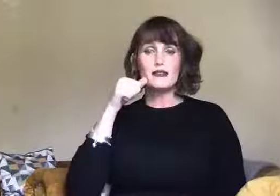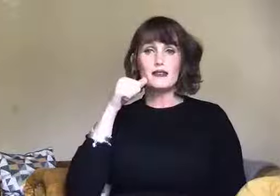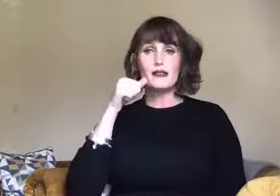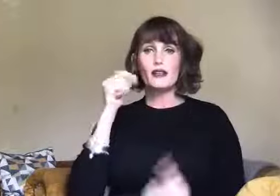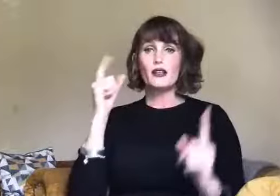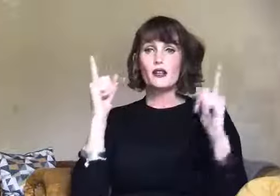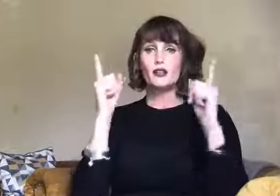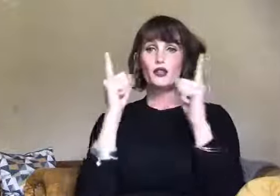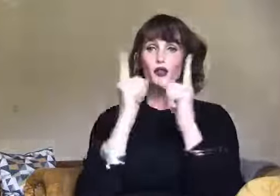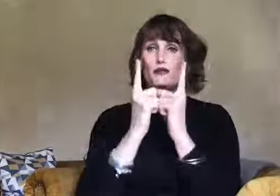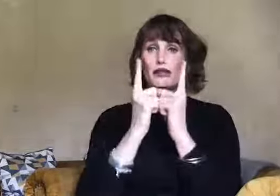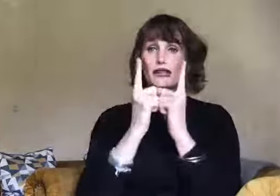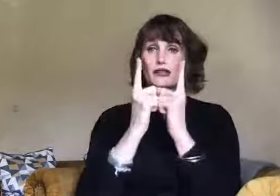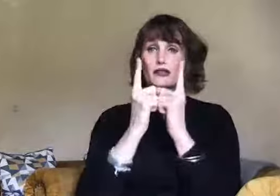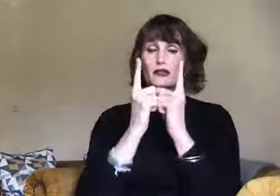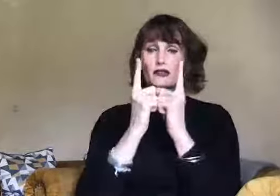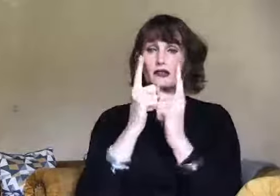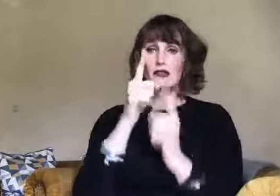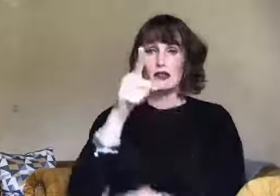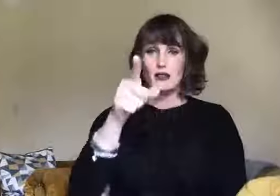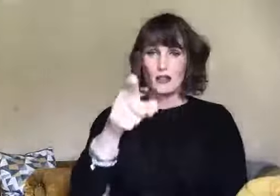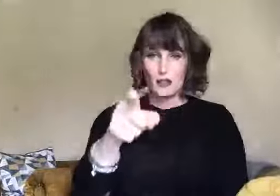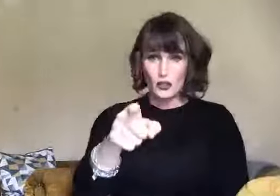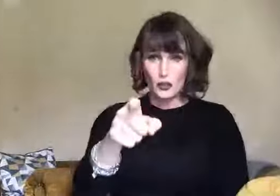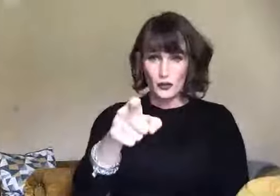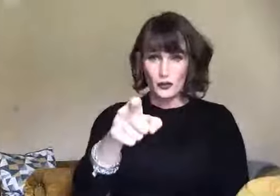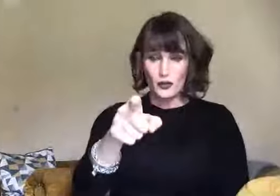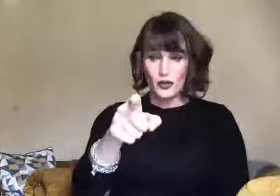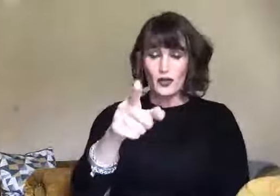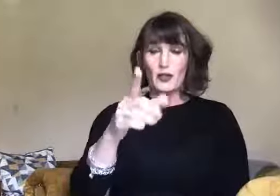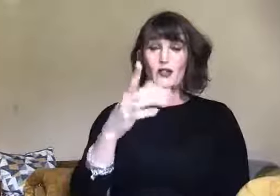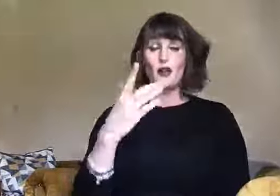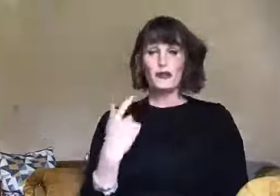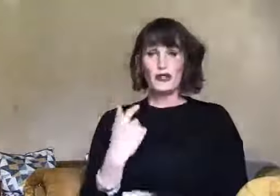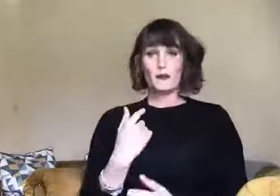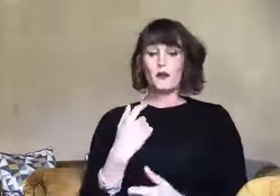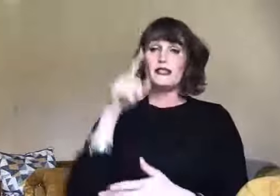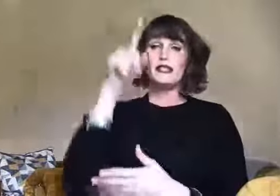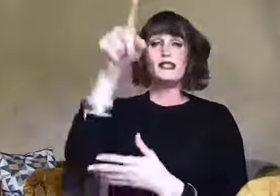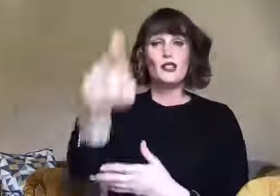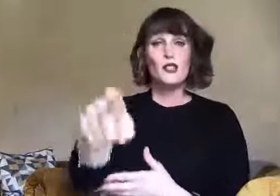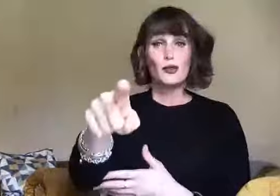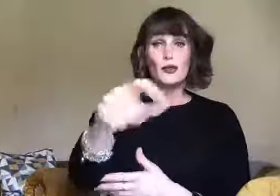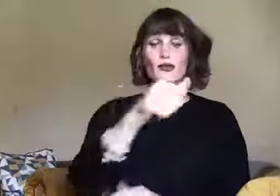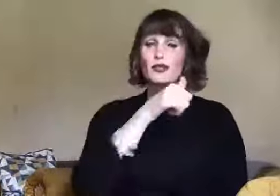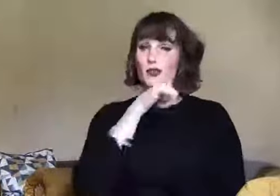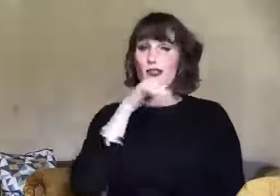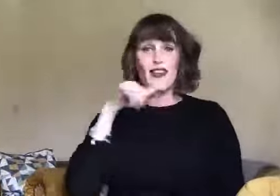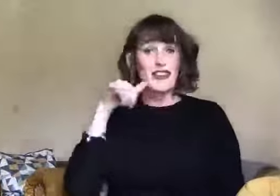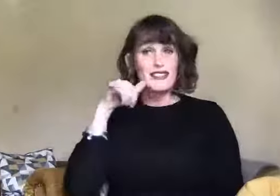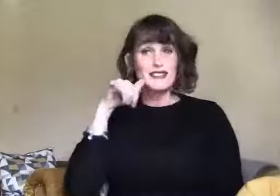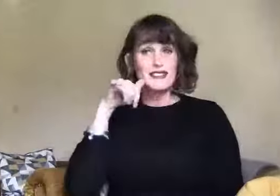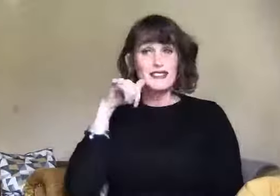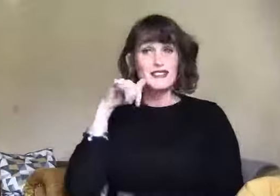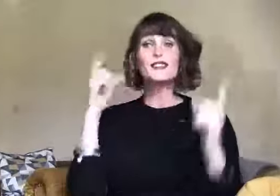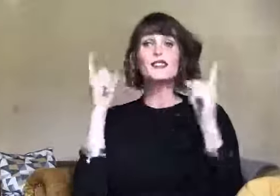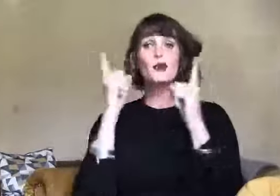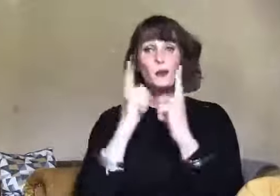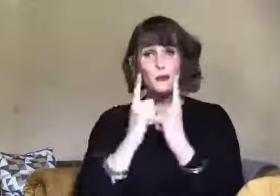Nice to meet you. So obviously I'm pointing to you. So nice to